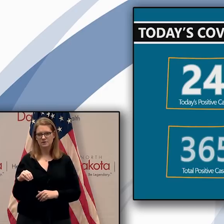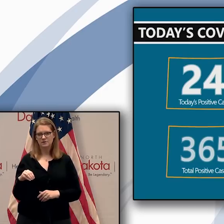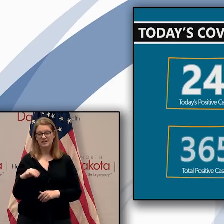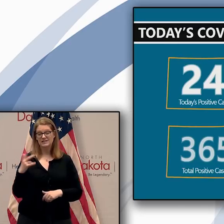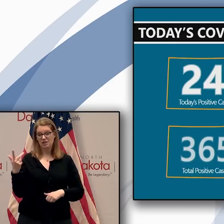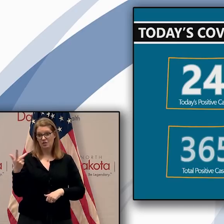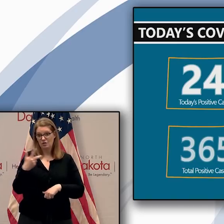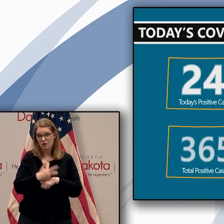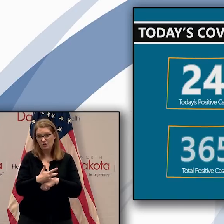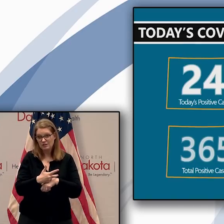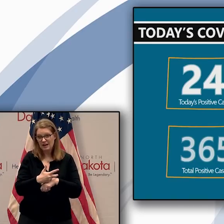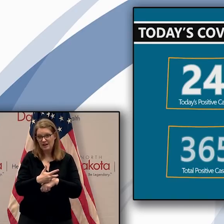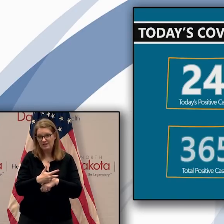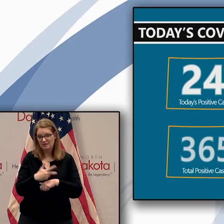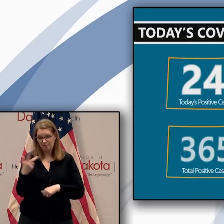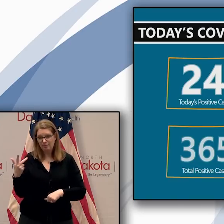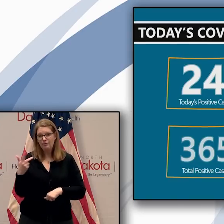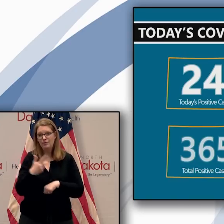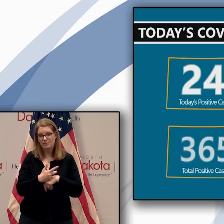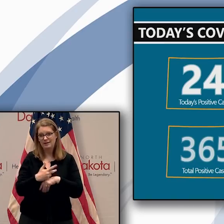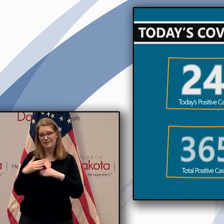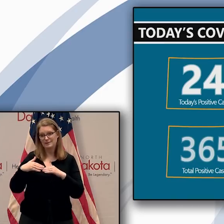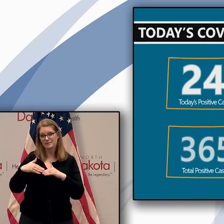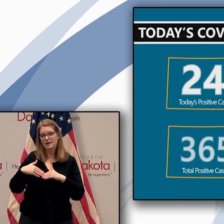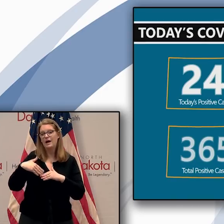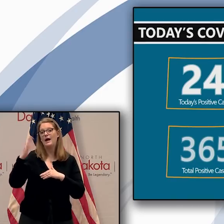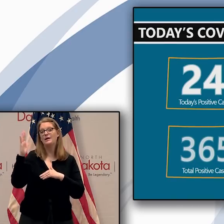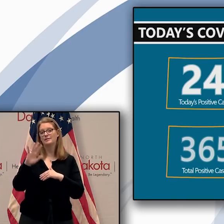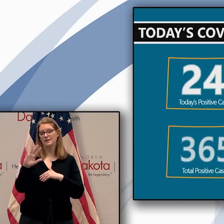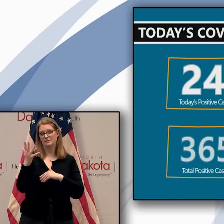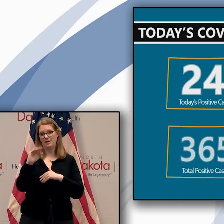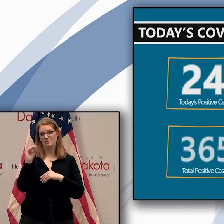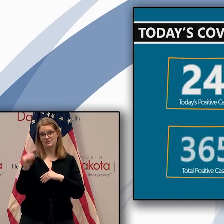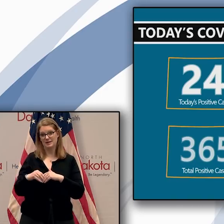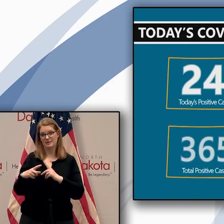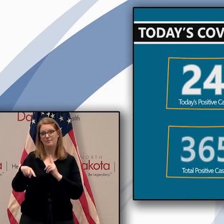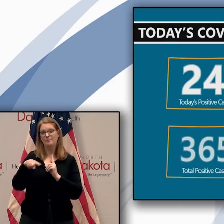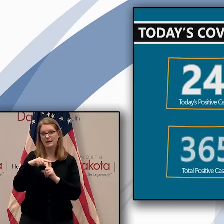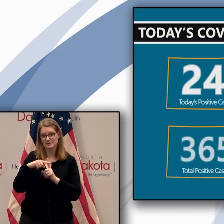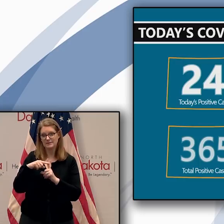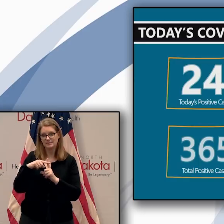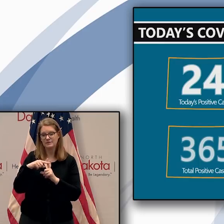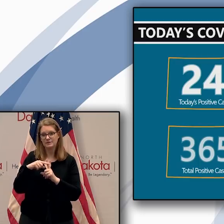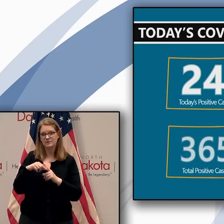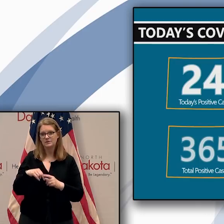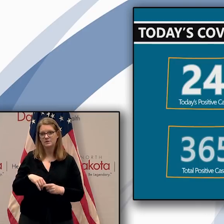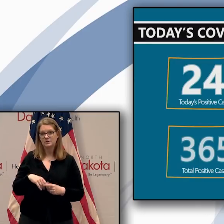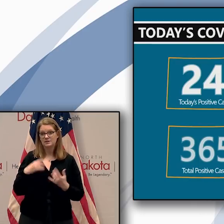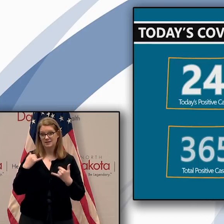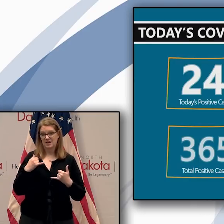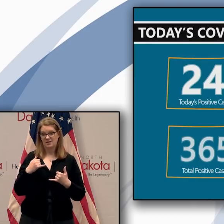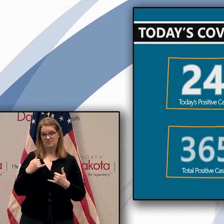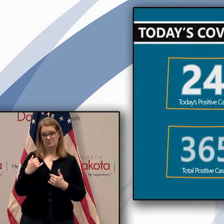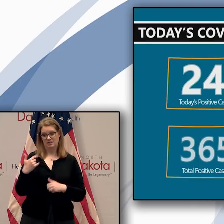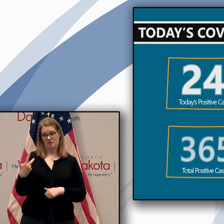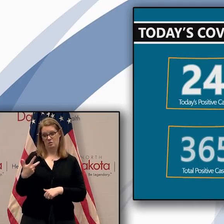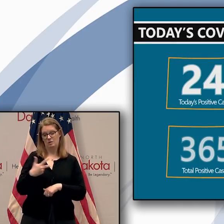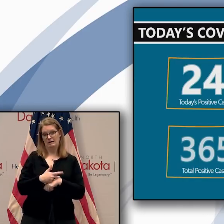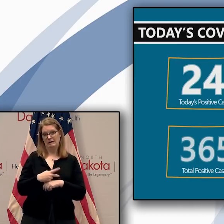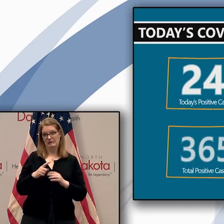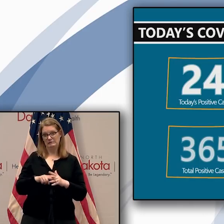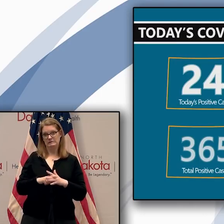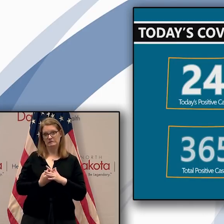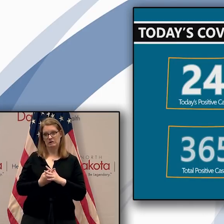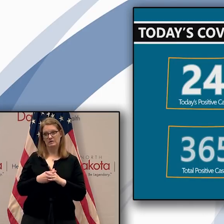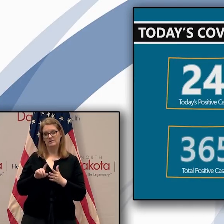a row that we've had greater than 5% positive. So that's at least 3 days beginning a trend that